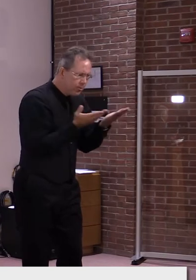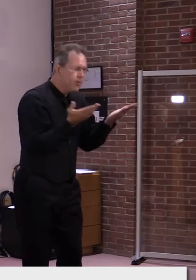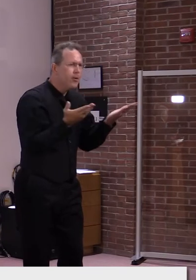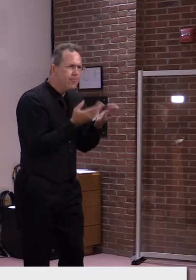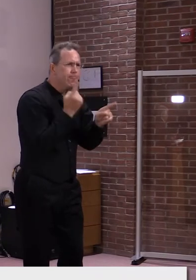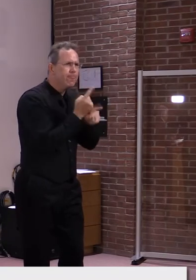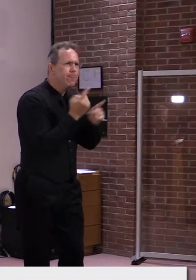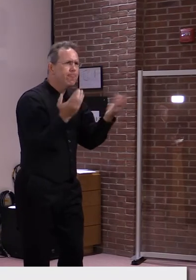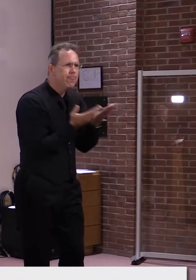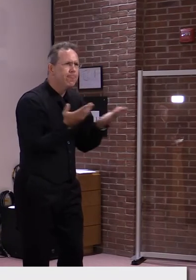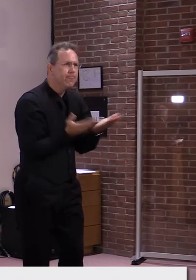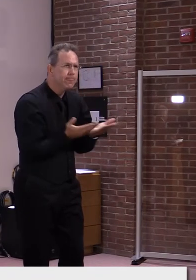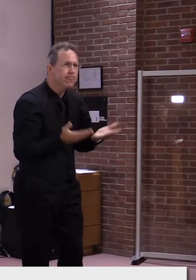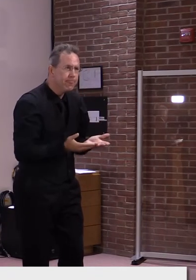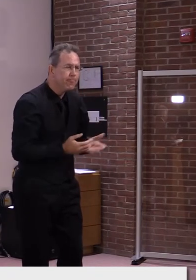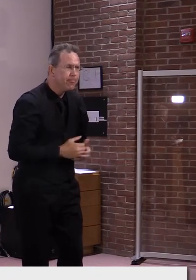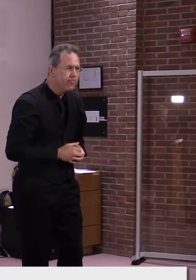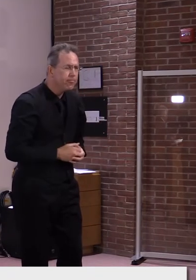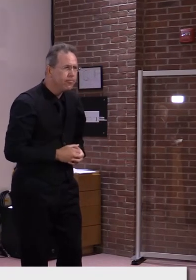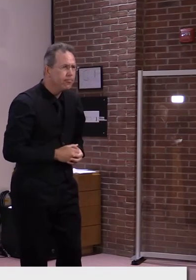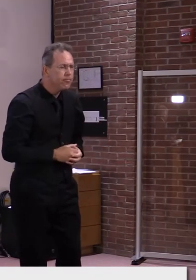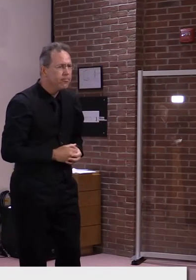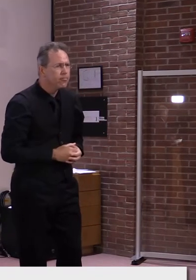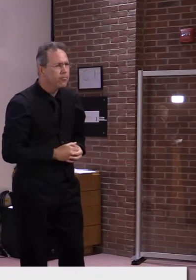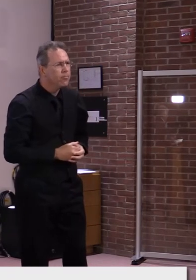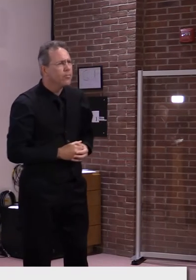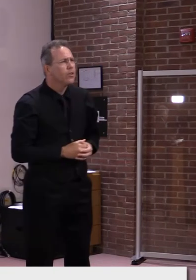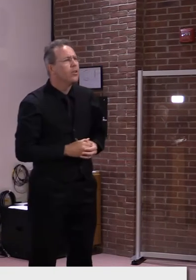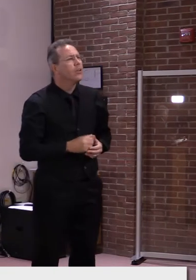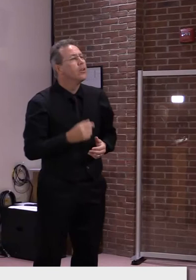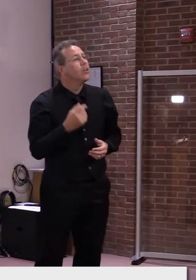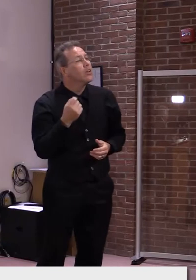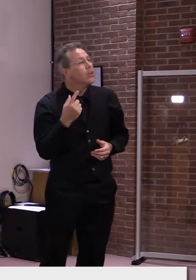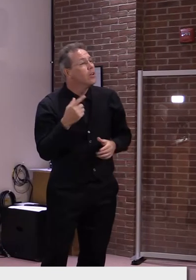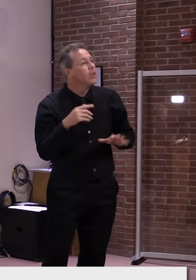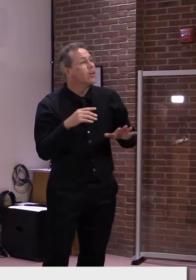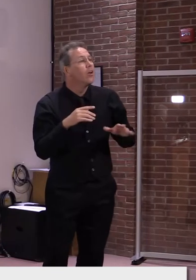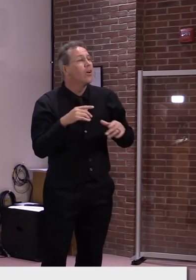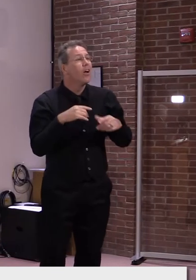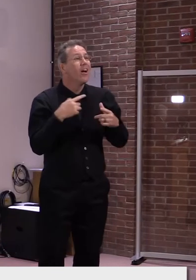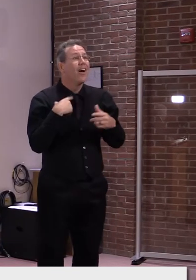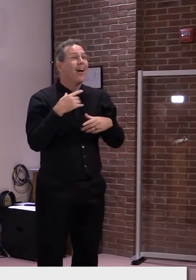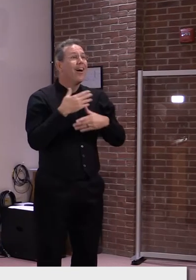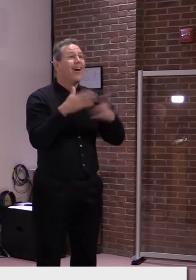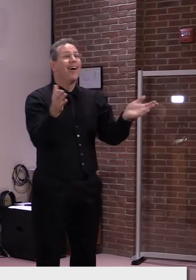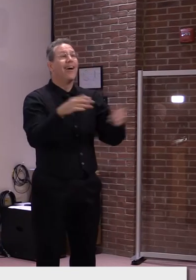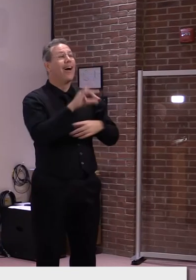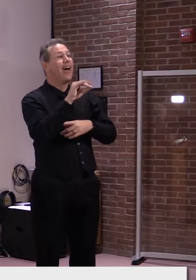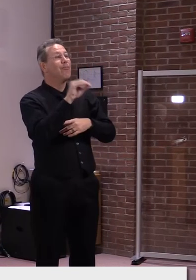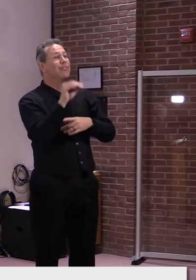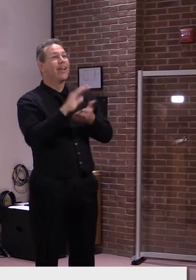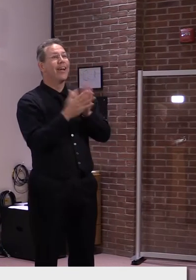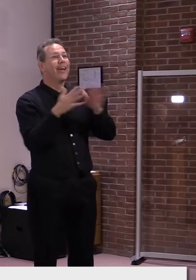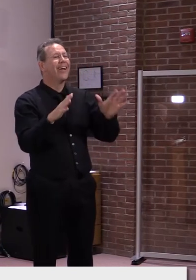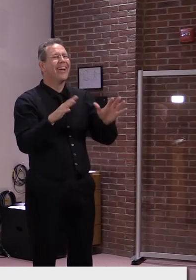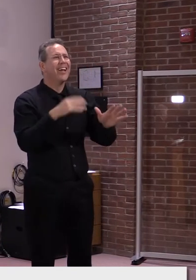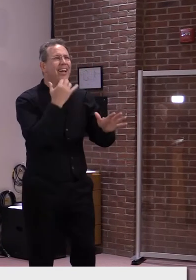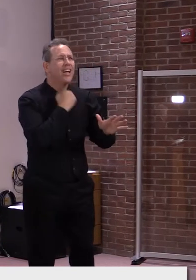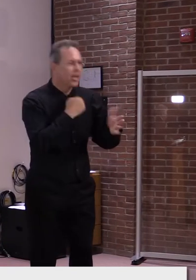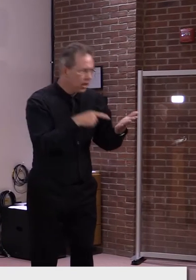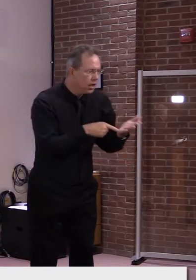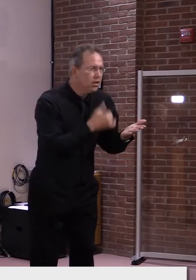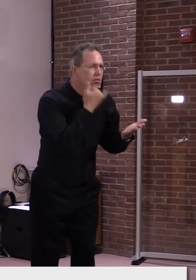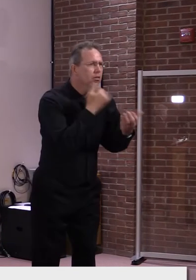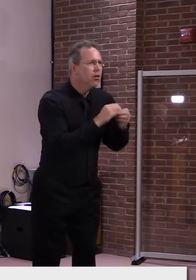we're changing numbers after we have declared victory with the 80%. So we've been